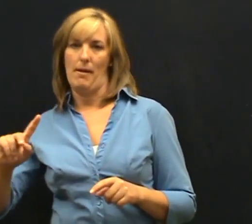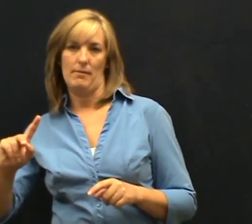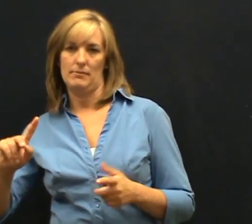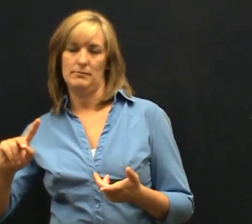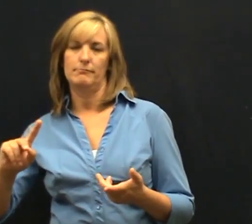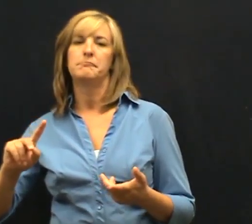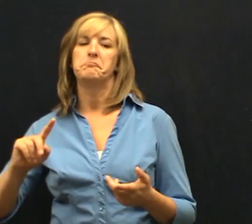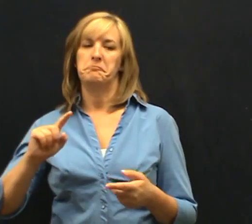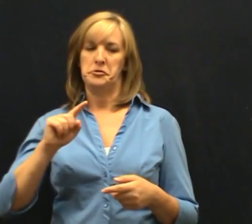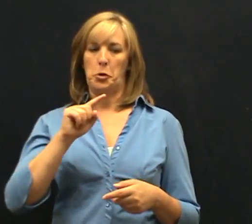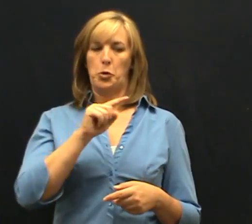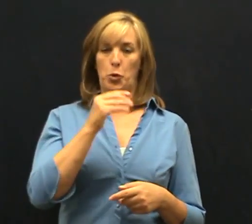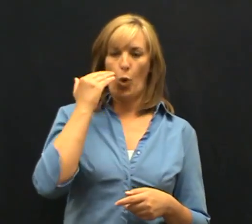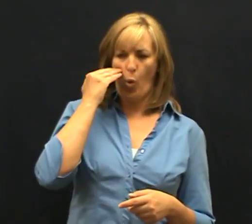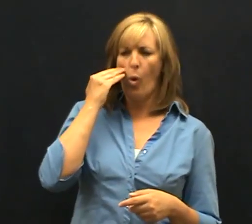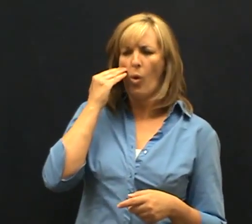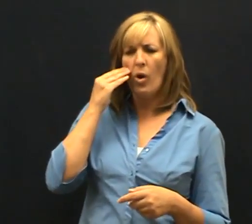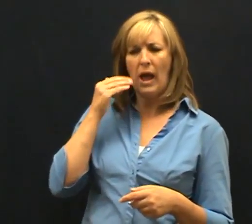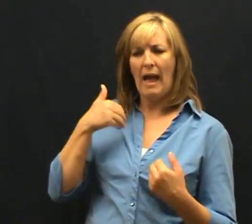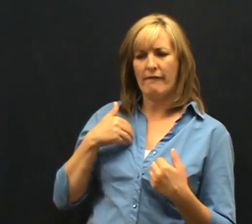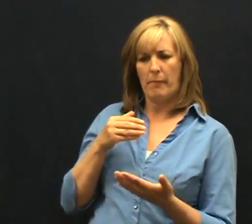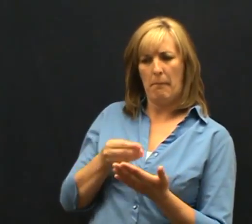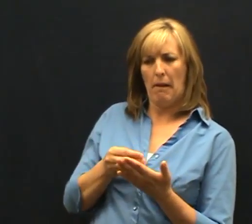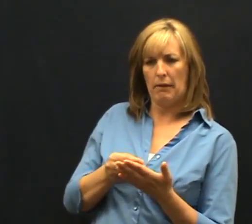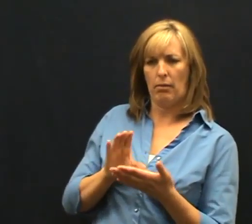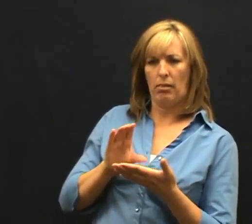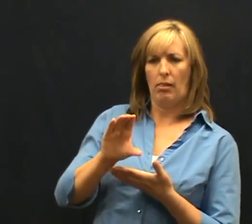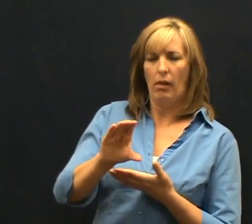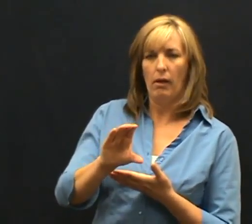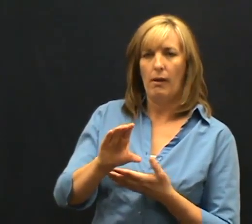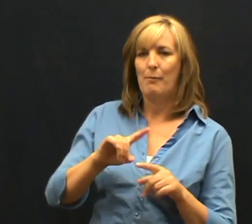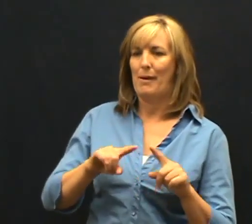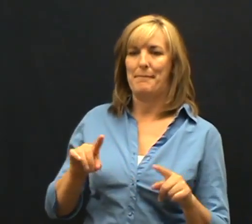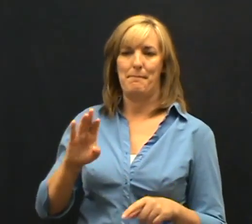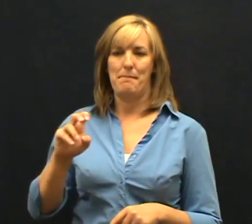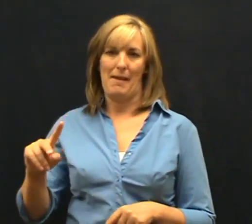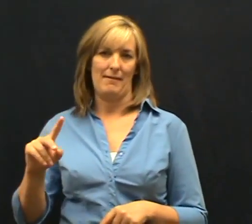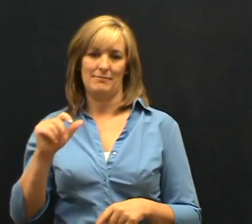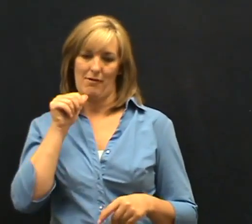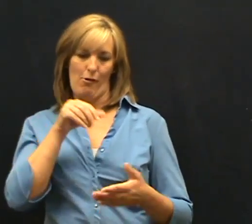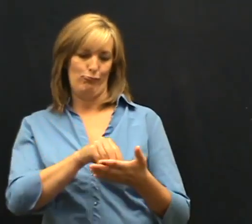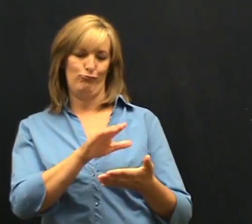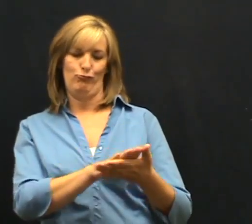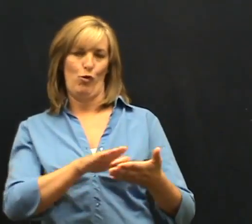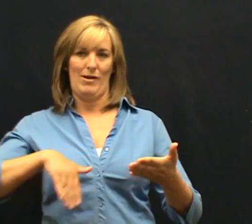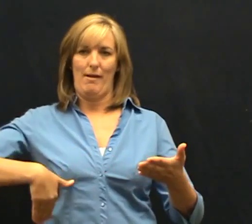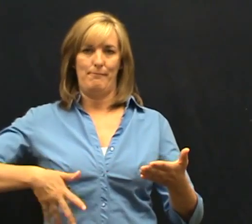bank didn't know about at the 31st, and so it didn't show up then. And checks, there also may be